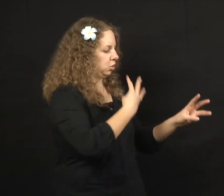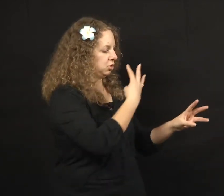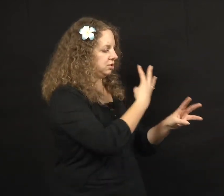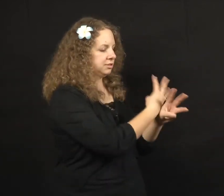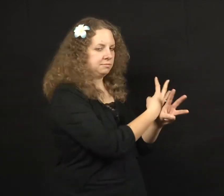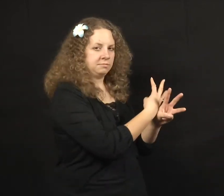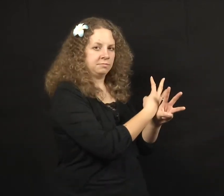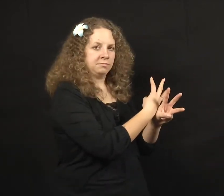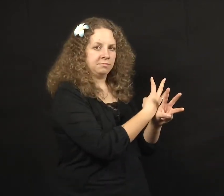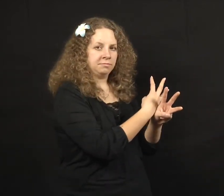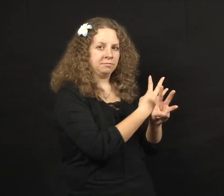World.